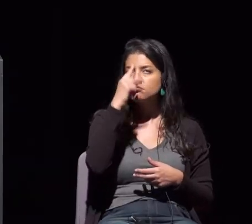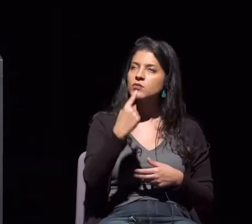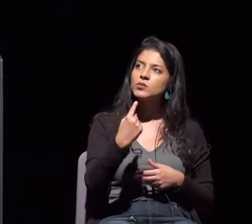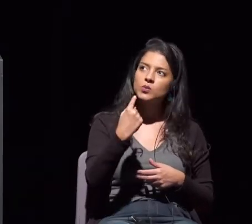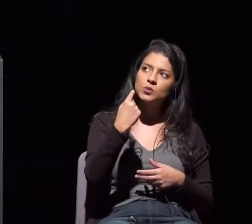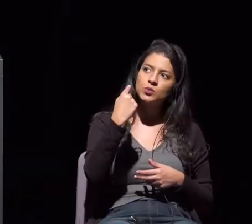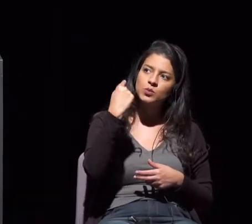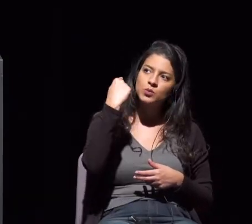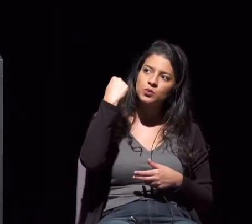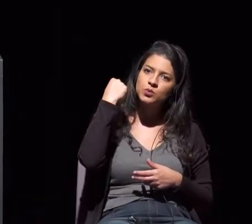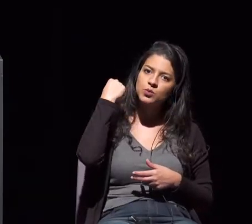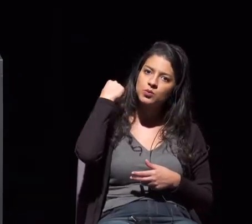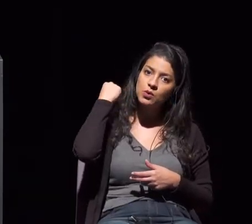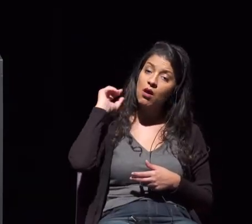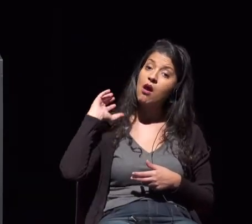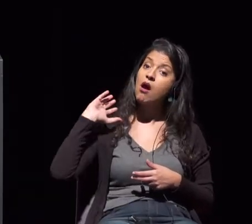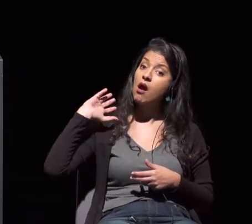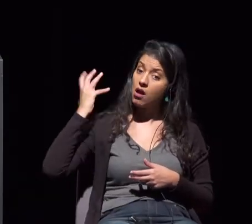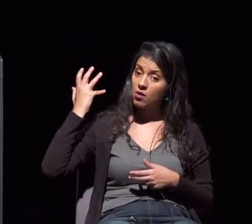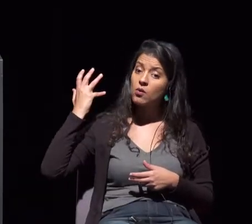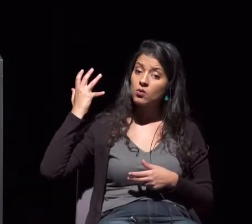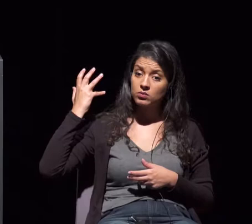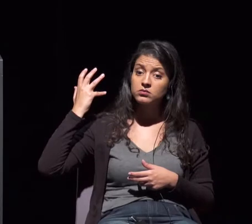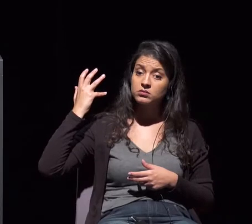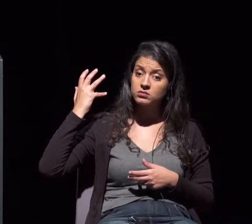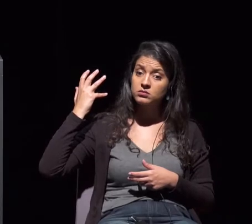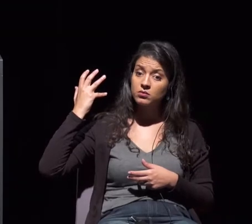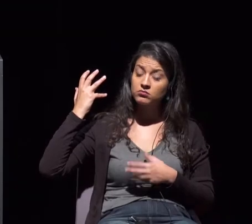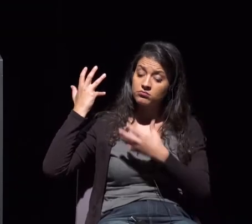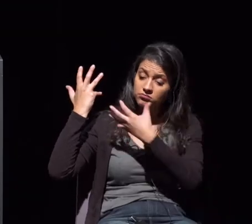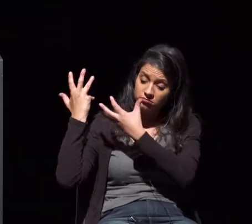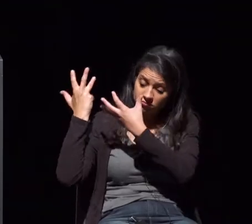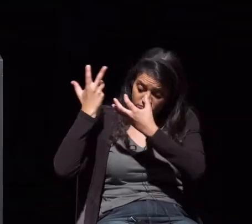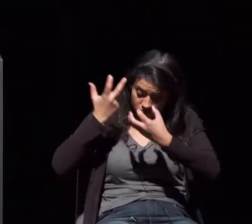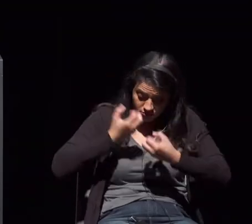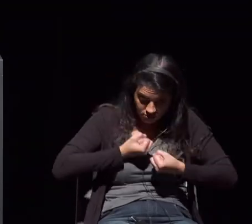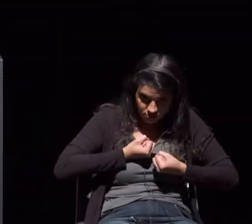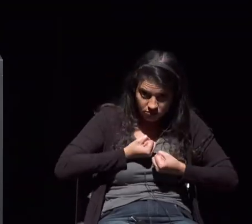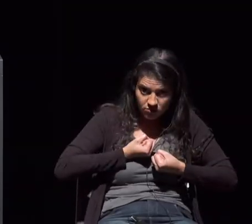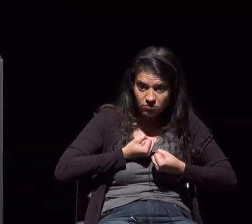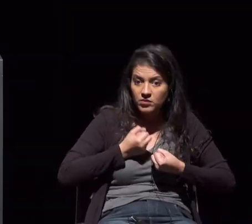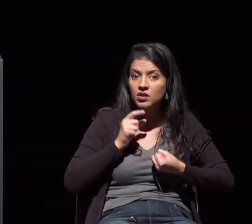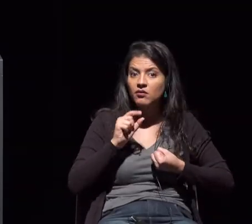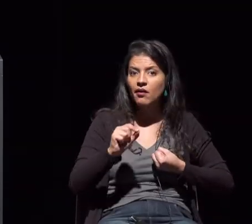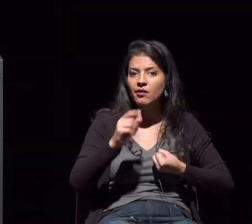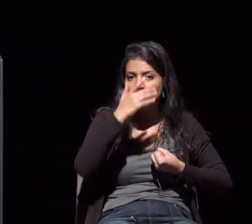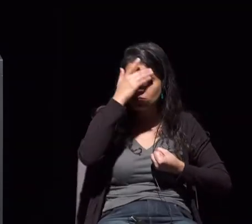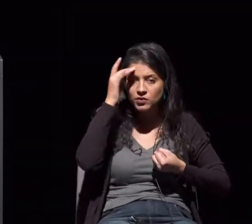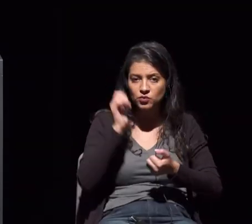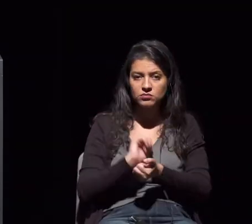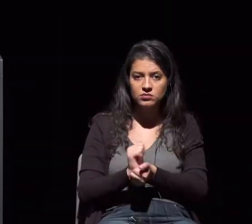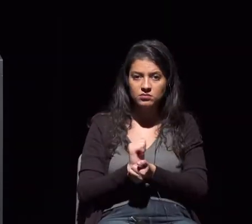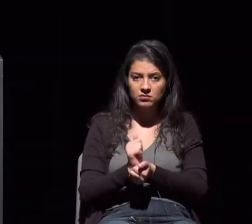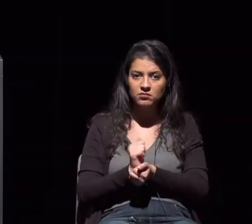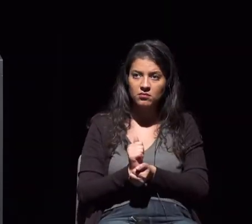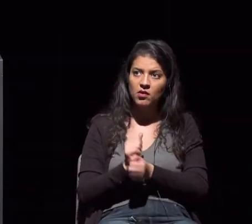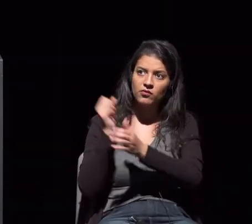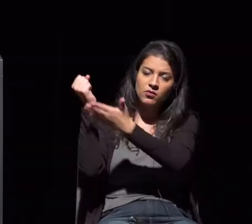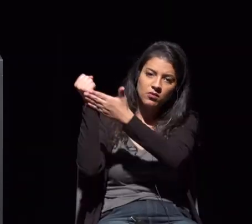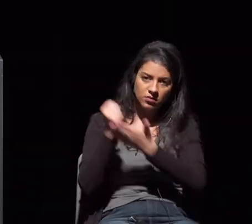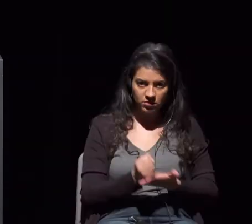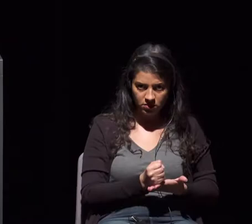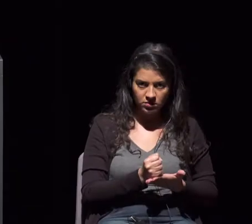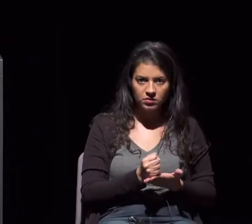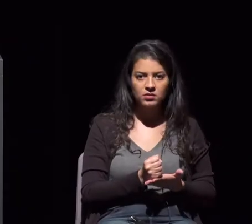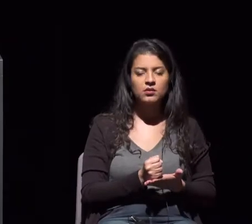cultural heritage that a lot of slaves brought to the Americas. And I think I'm just going to go quickly because I just want to finish with one.